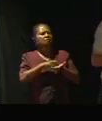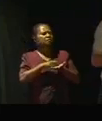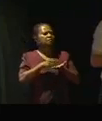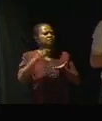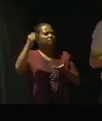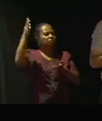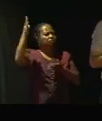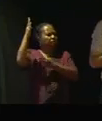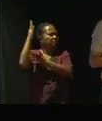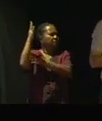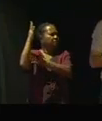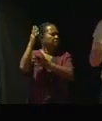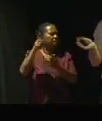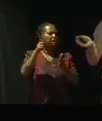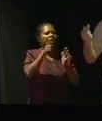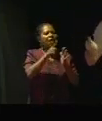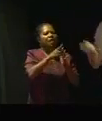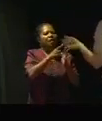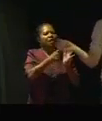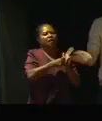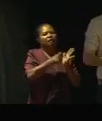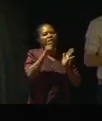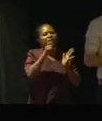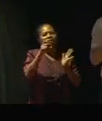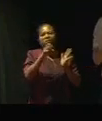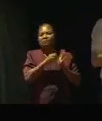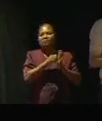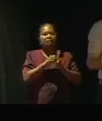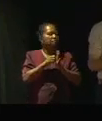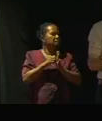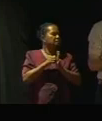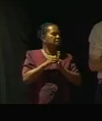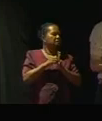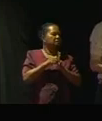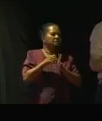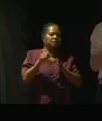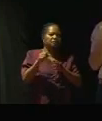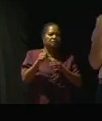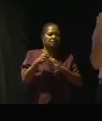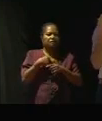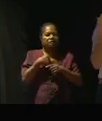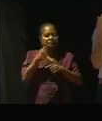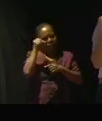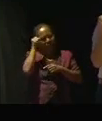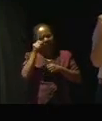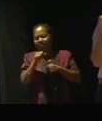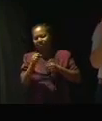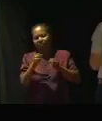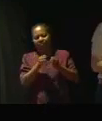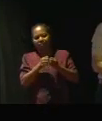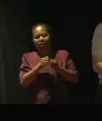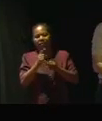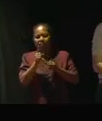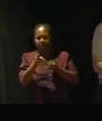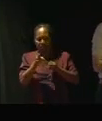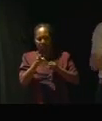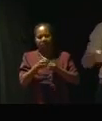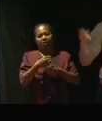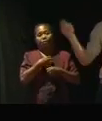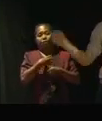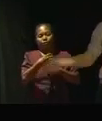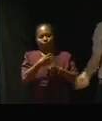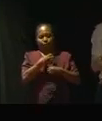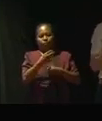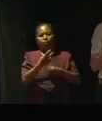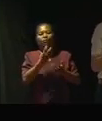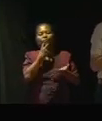yet? Okay, so not many. That's all right. That's good. I know who I'm talking with. So the registration, quick and